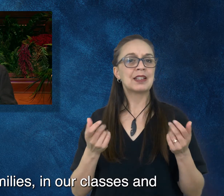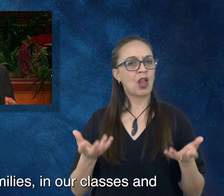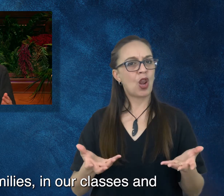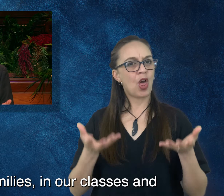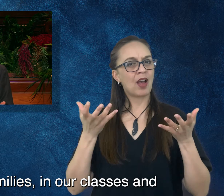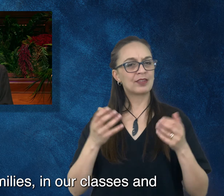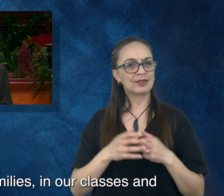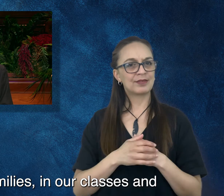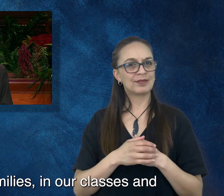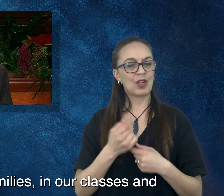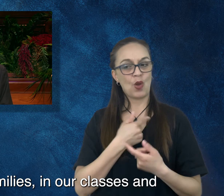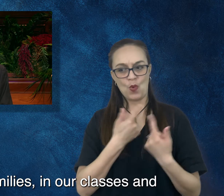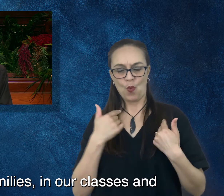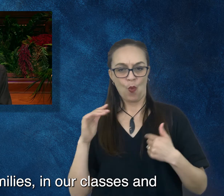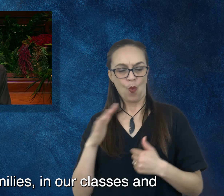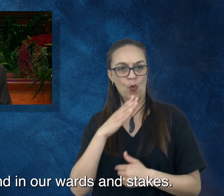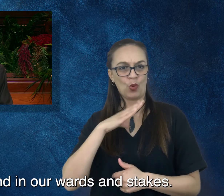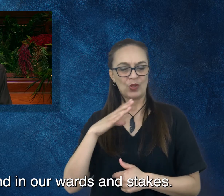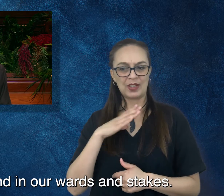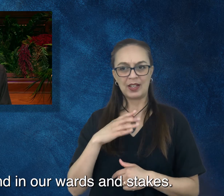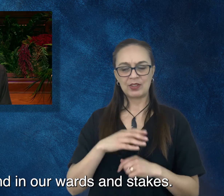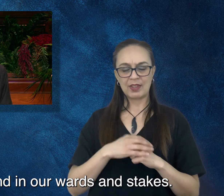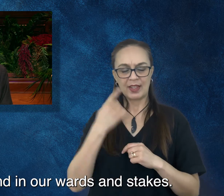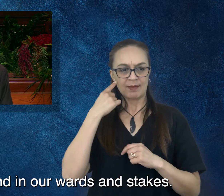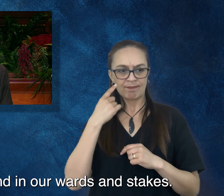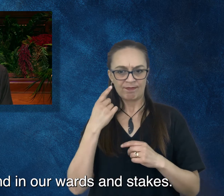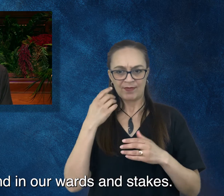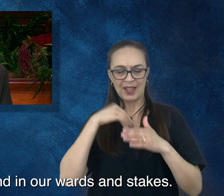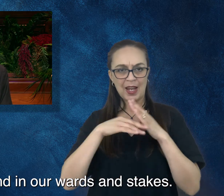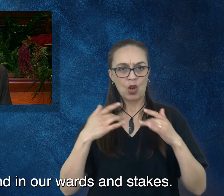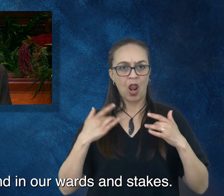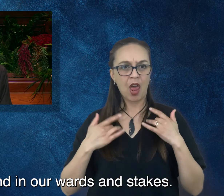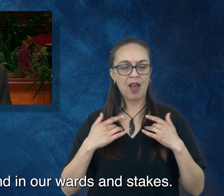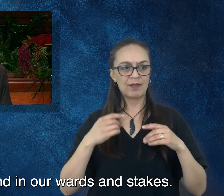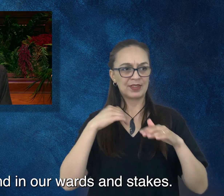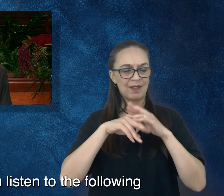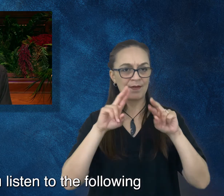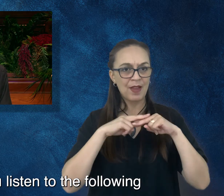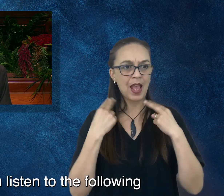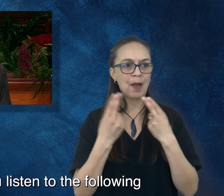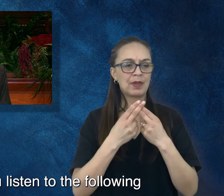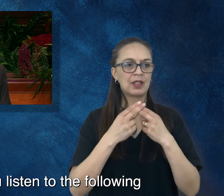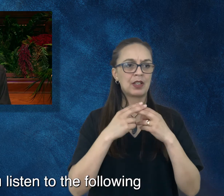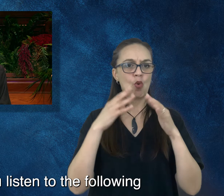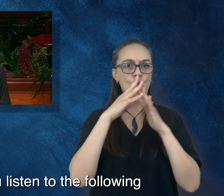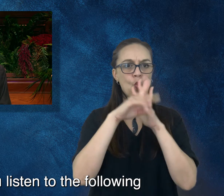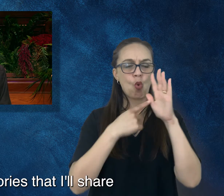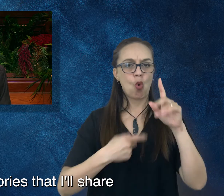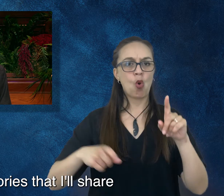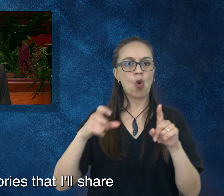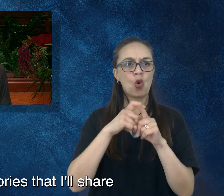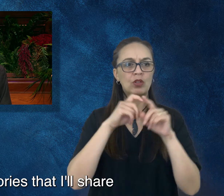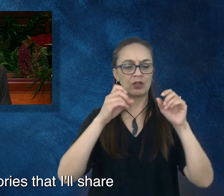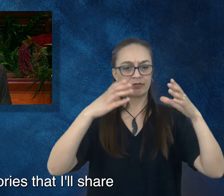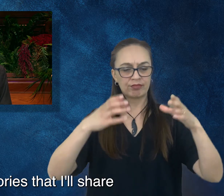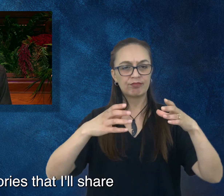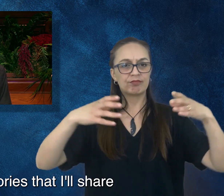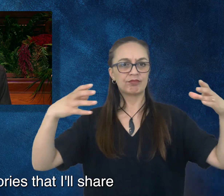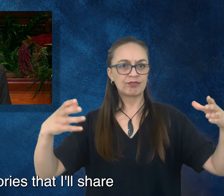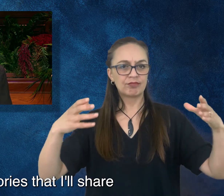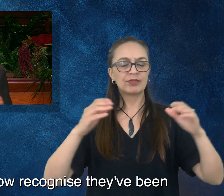in our families, in our classes and quorums, and in our wards and stakes. As you listen to the following stories